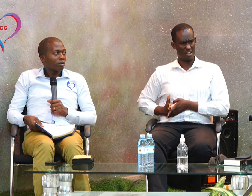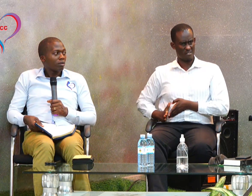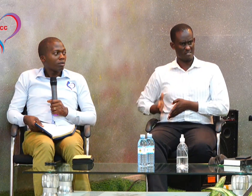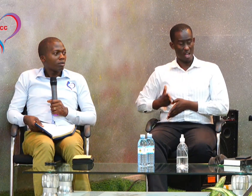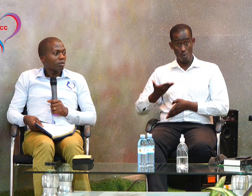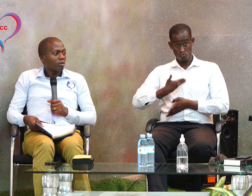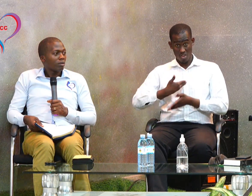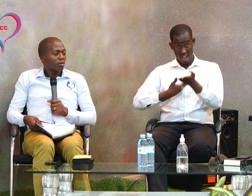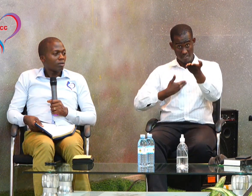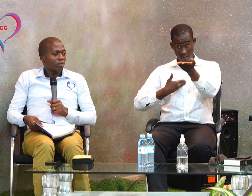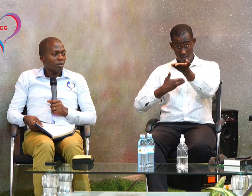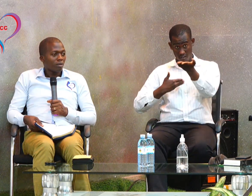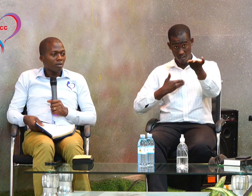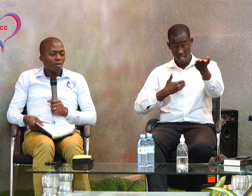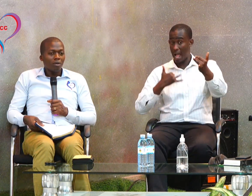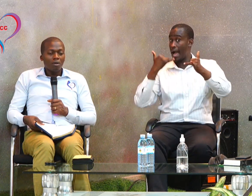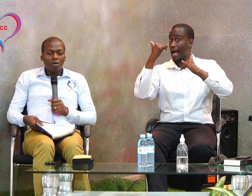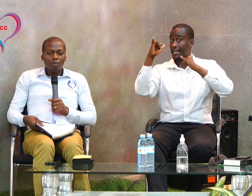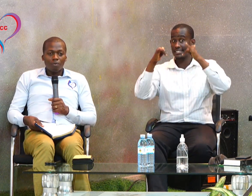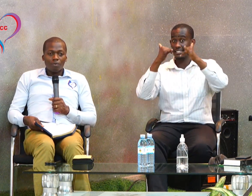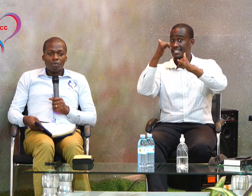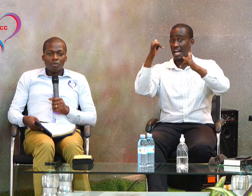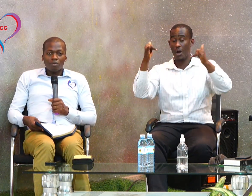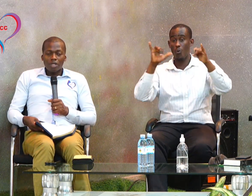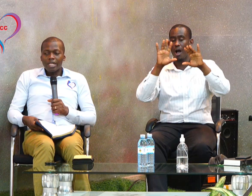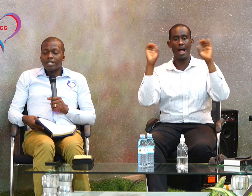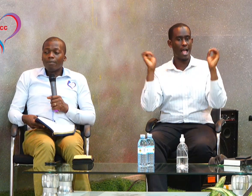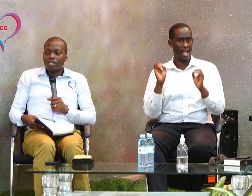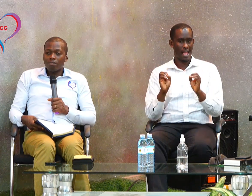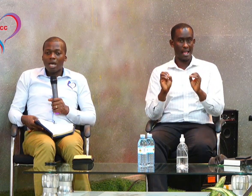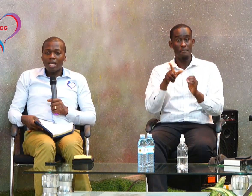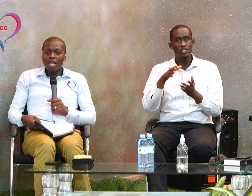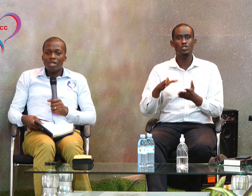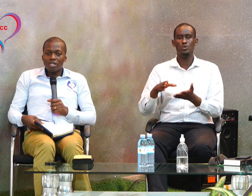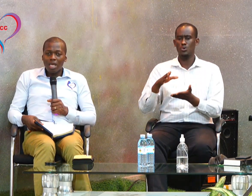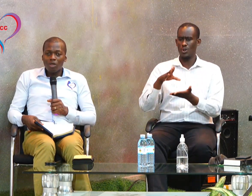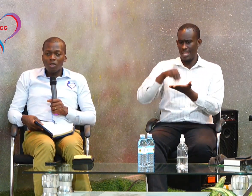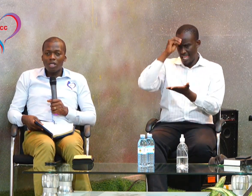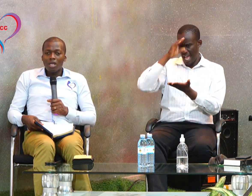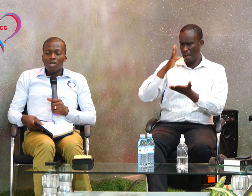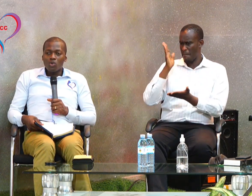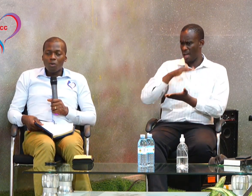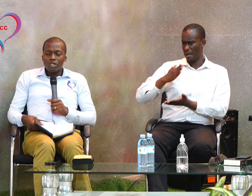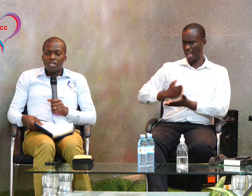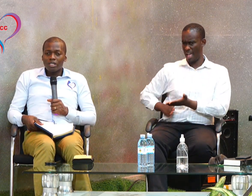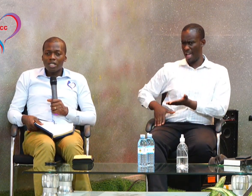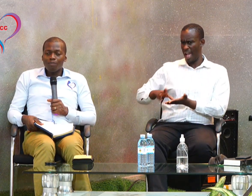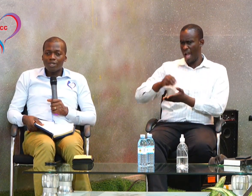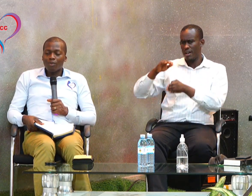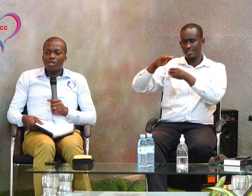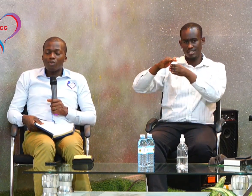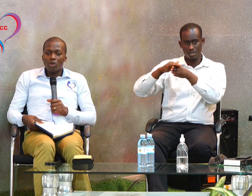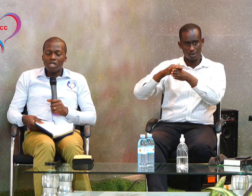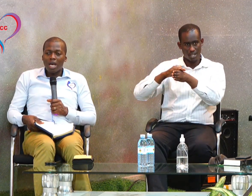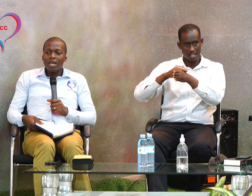you. You got them slowly by slowly and you digested them. Erecha mazima emize mibi nobuzezeze